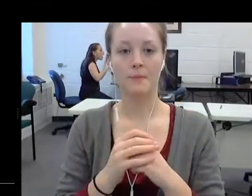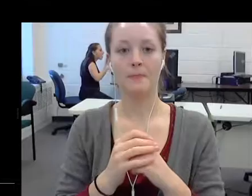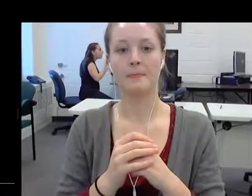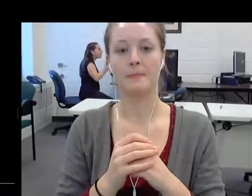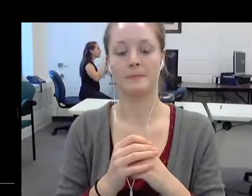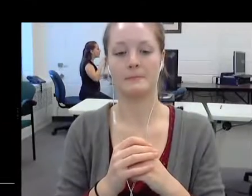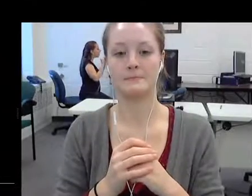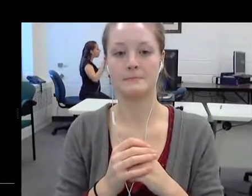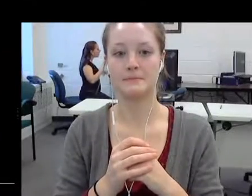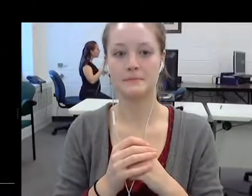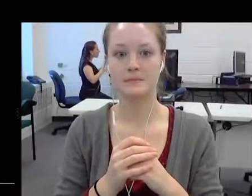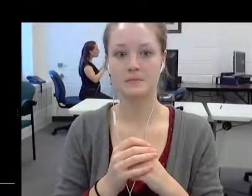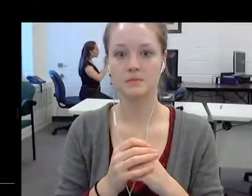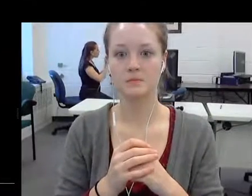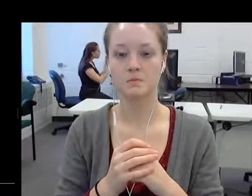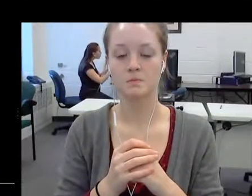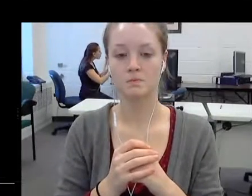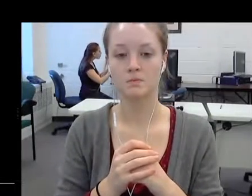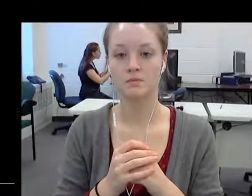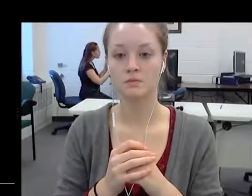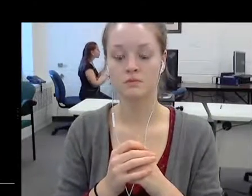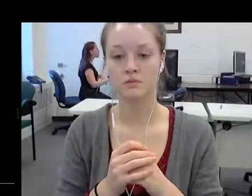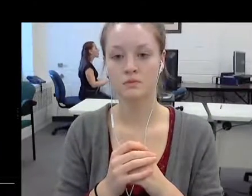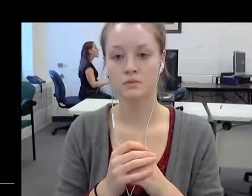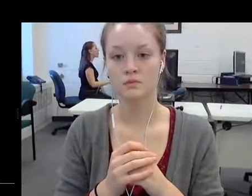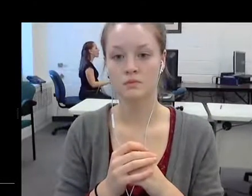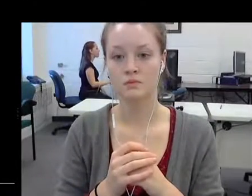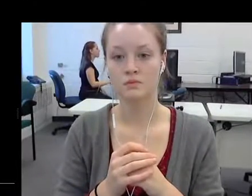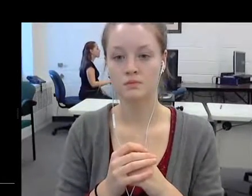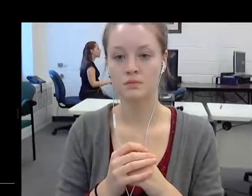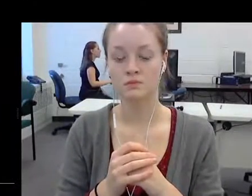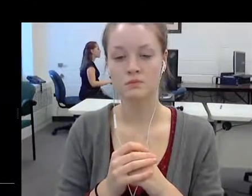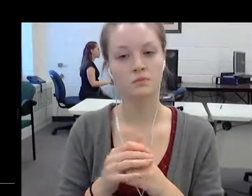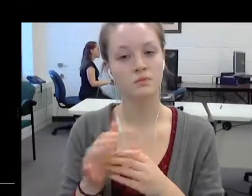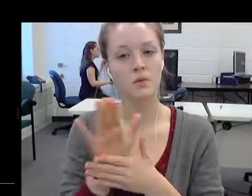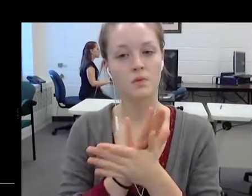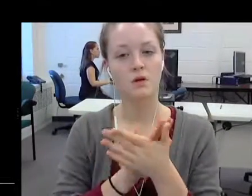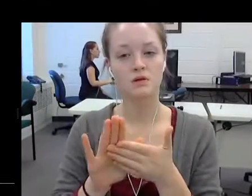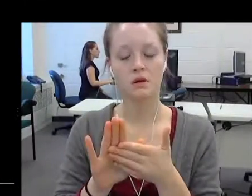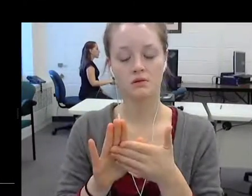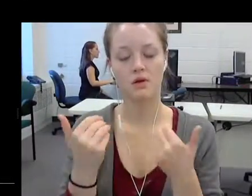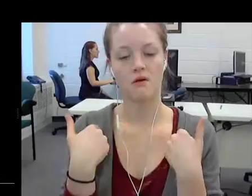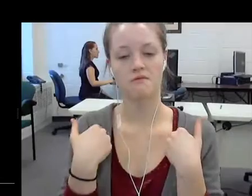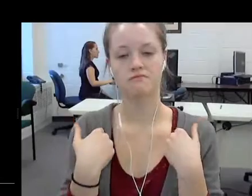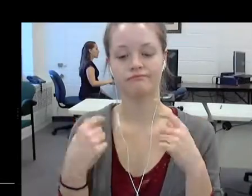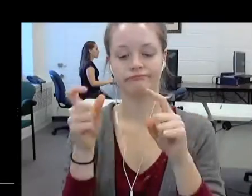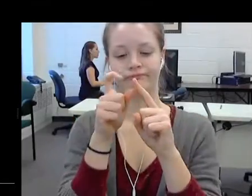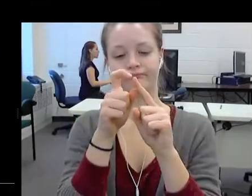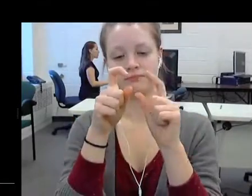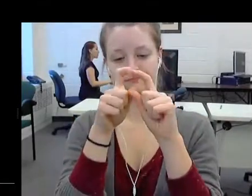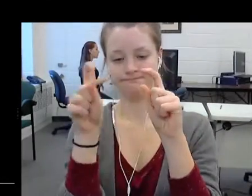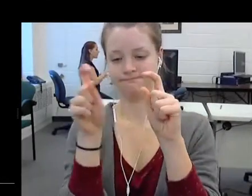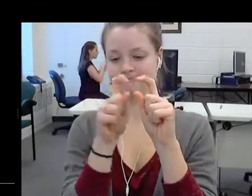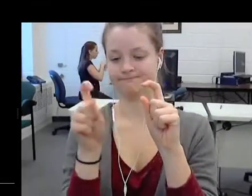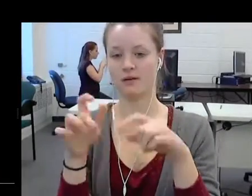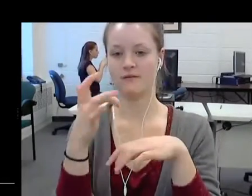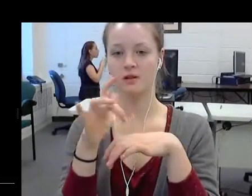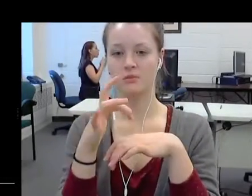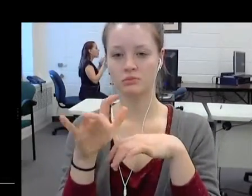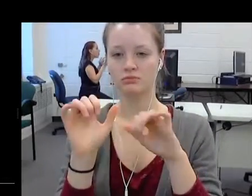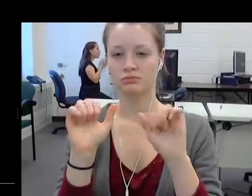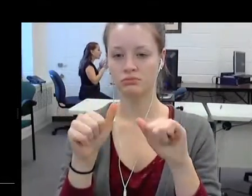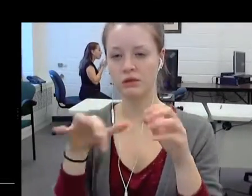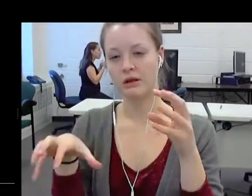add more things later. So it's helpful to have a little blank space so you can put more things in if you need